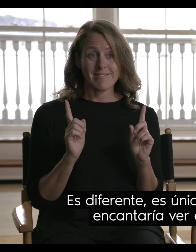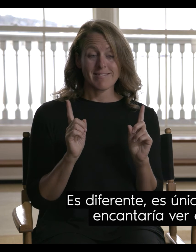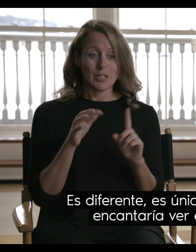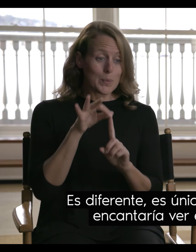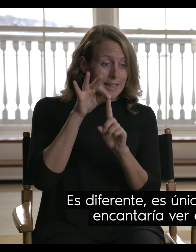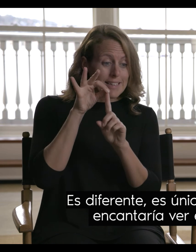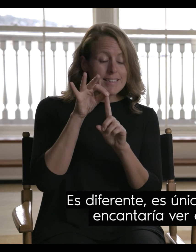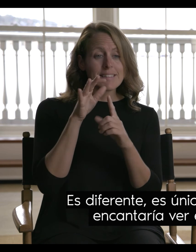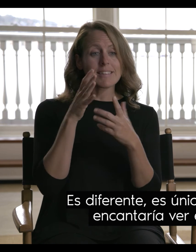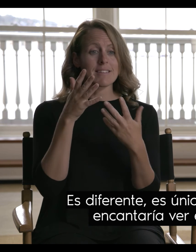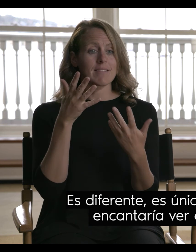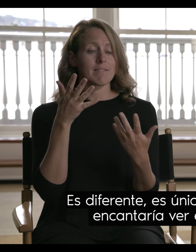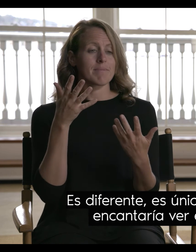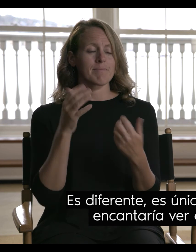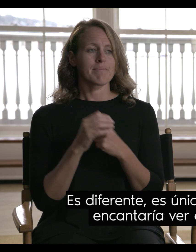It's unique.